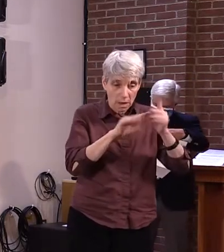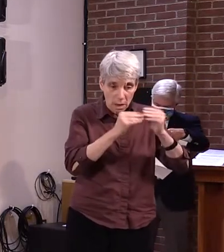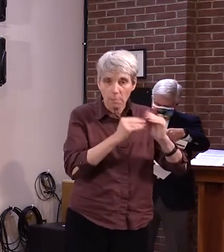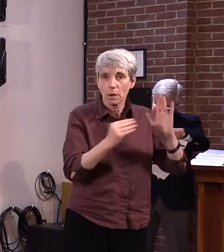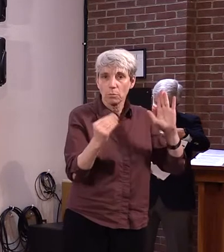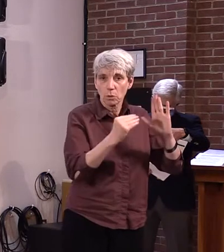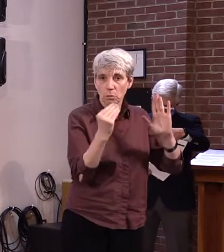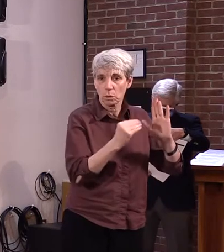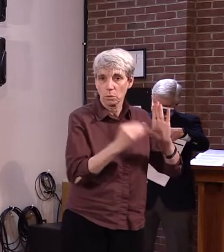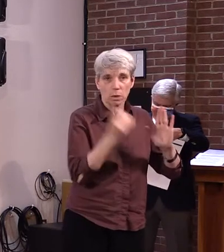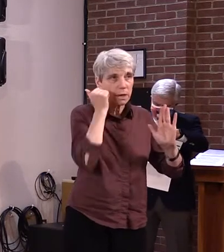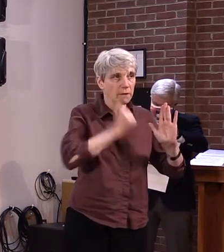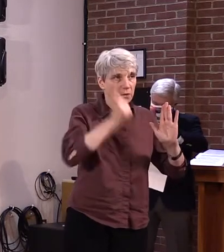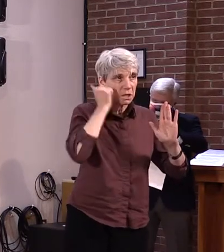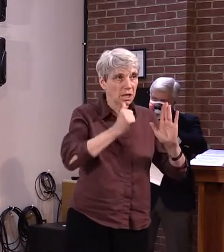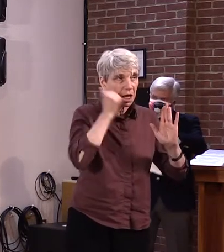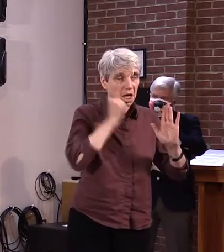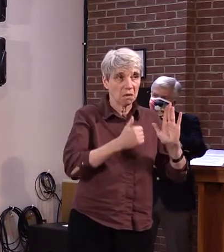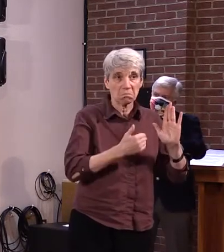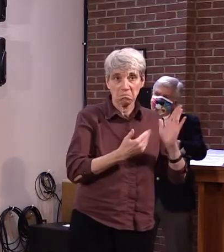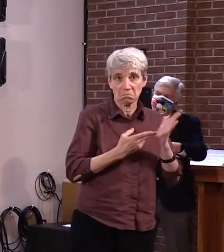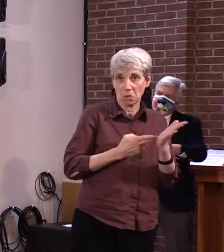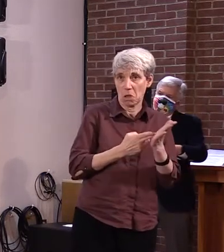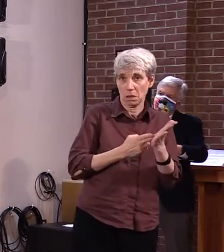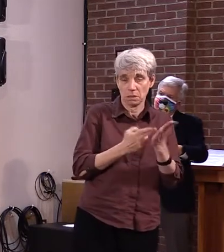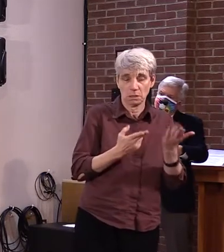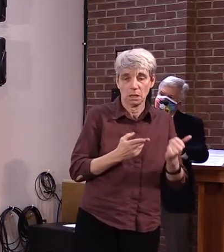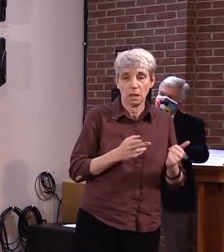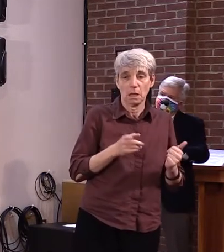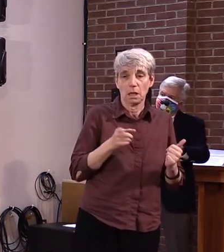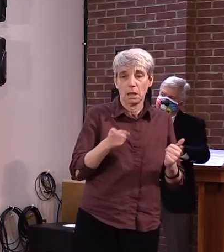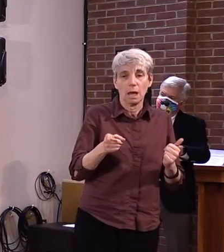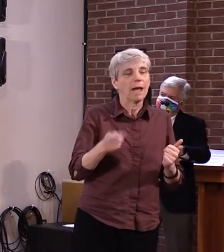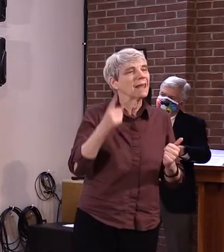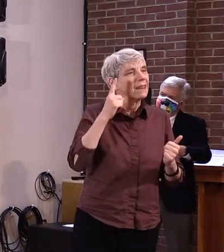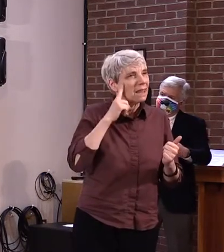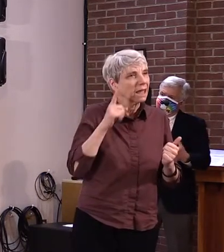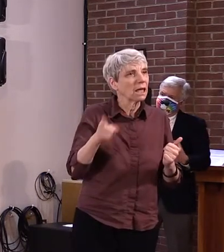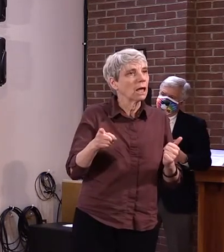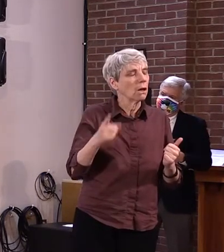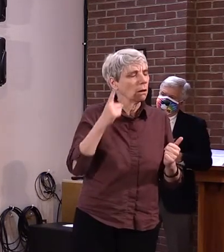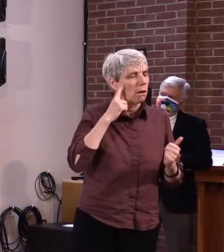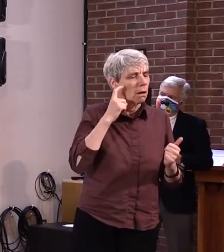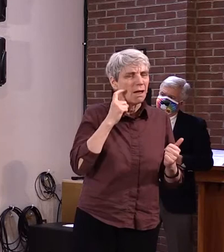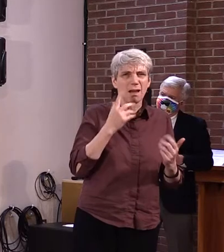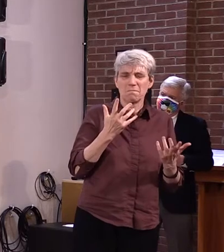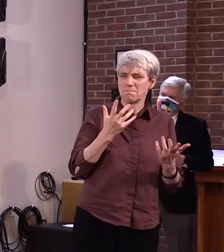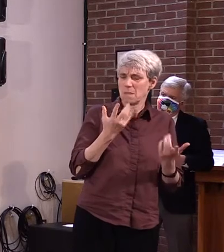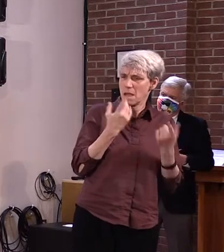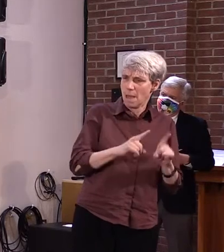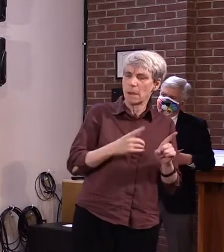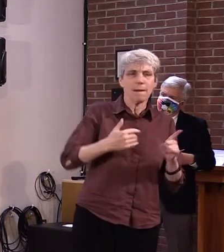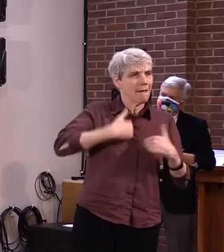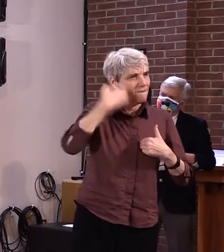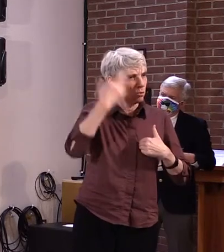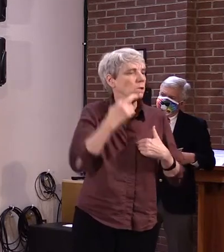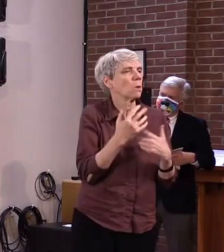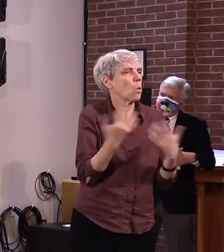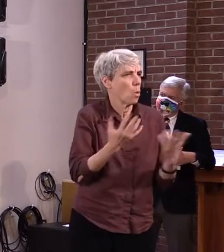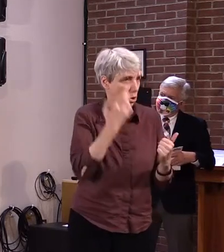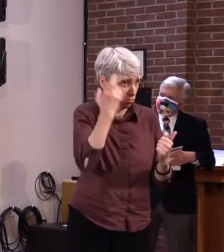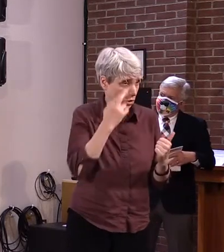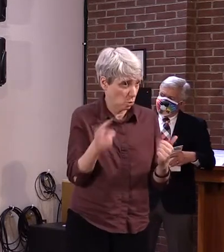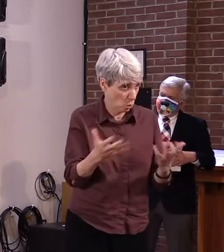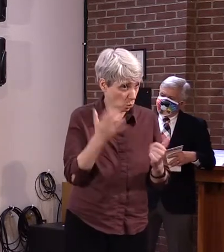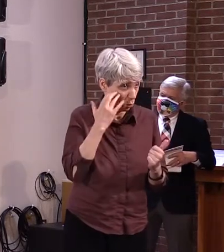think that's fairly transparent. I think what you're getting at is maybe an explanation as to why it might have changed, and a footnote of some sort. Is that what